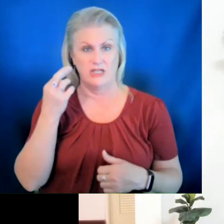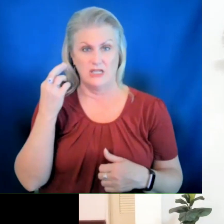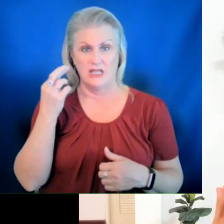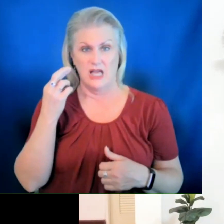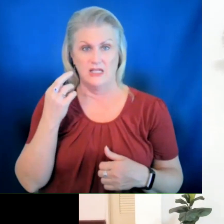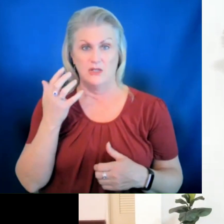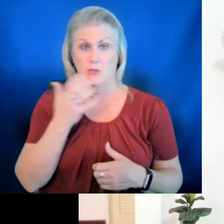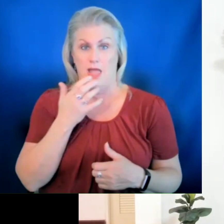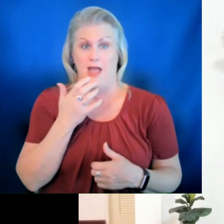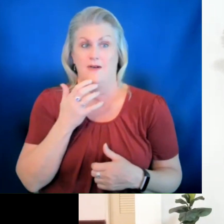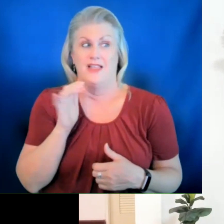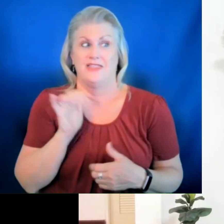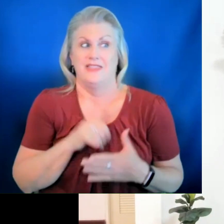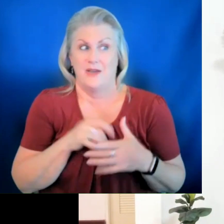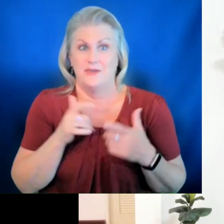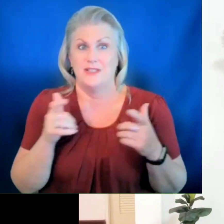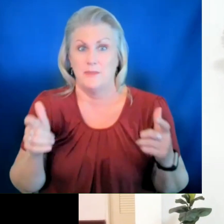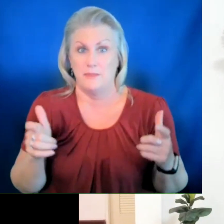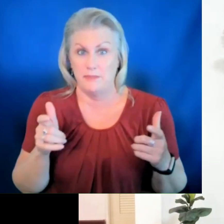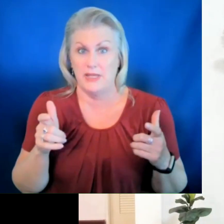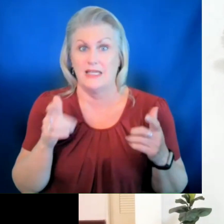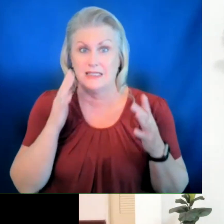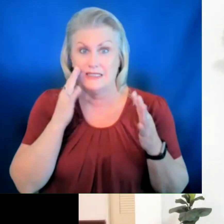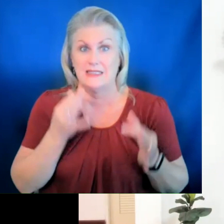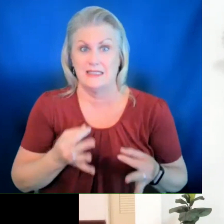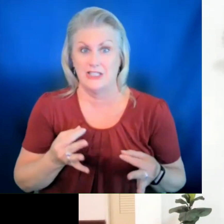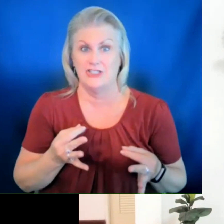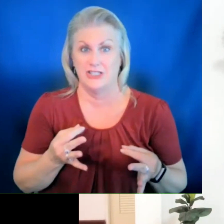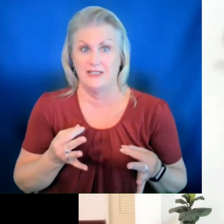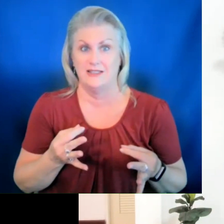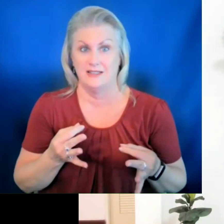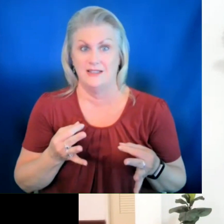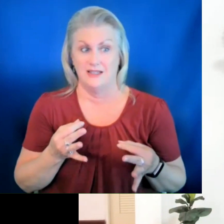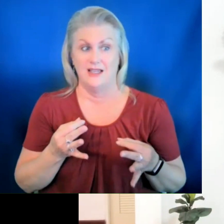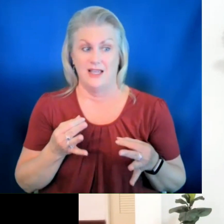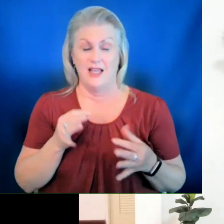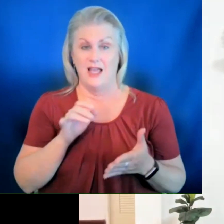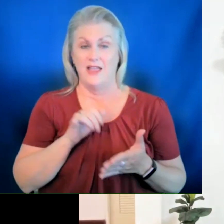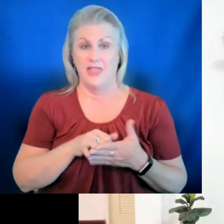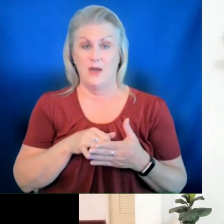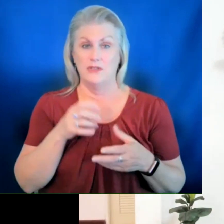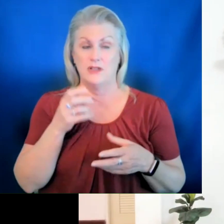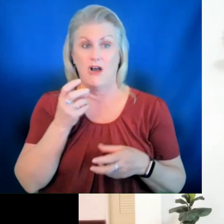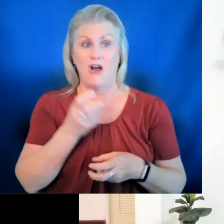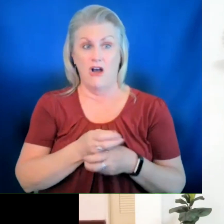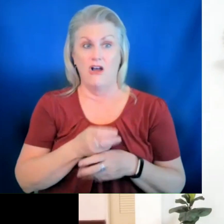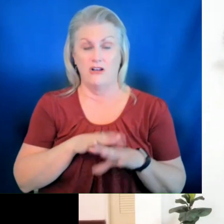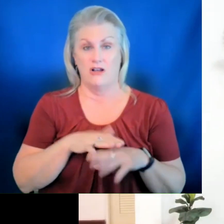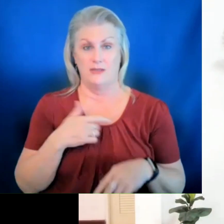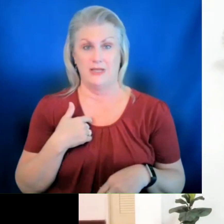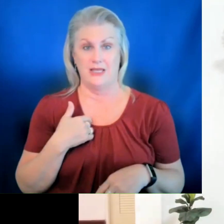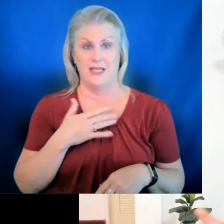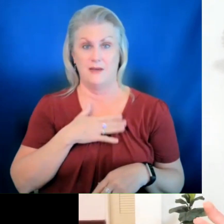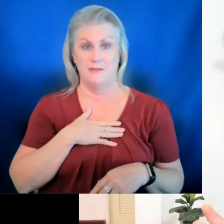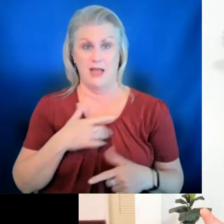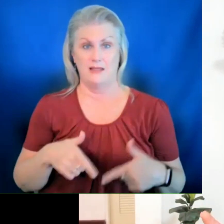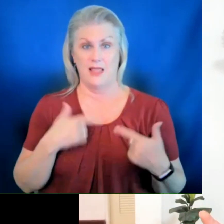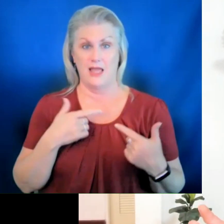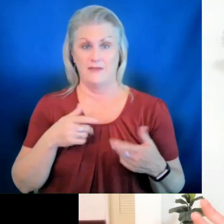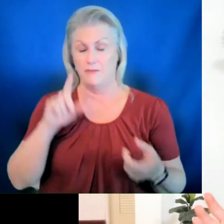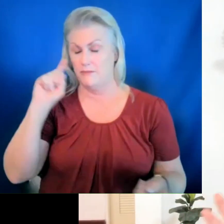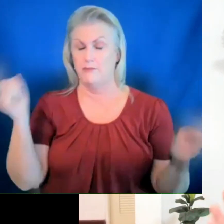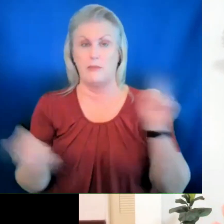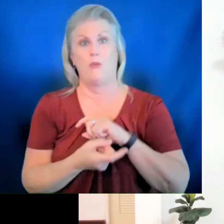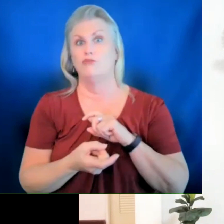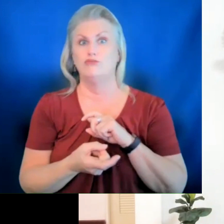amplitude of the decision that I made, how hard it actually was for my whole being because my life